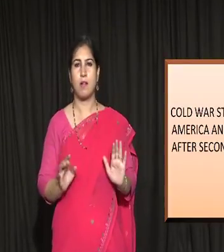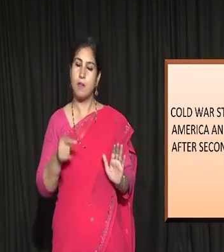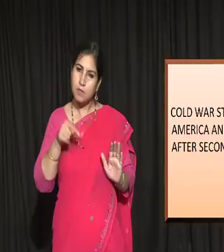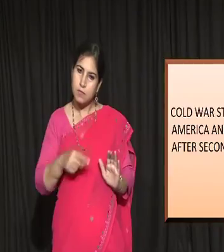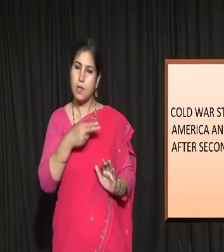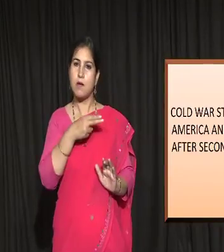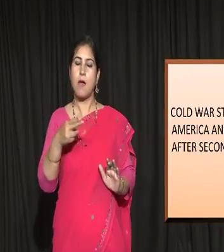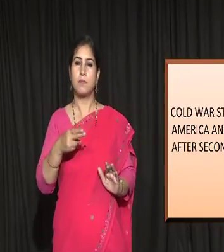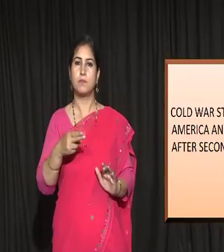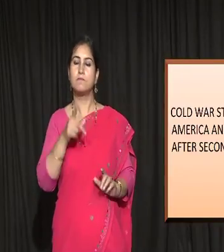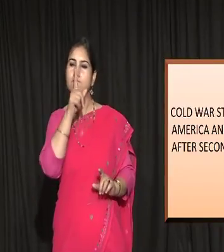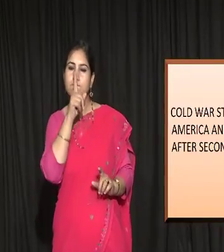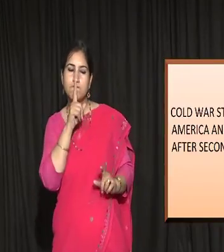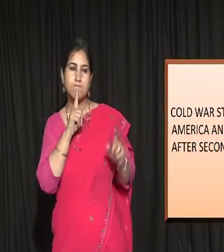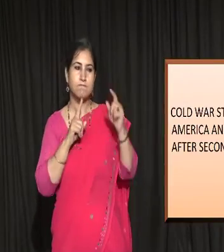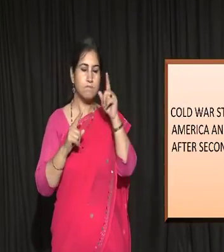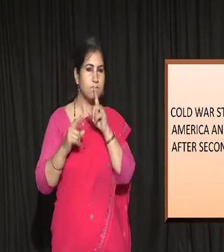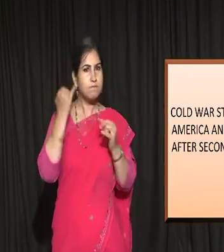Hence, it remained a war of ideas only.